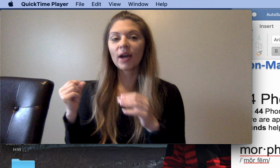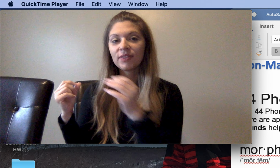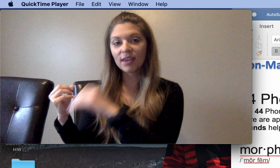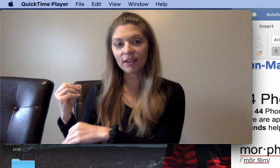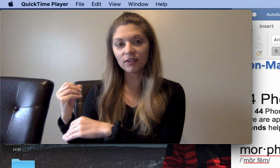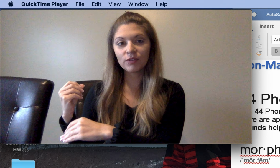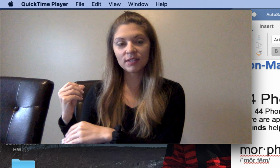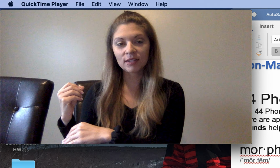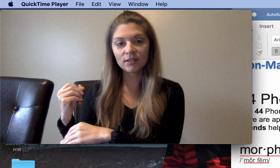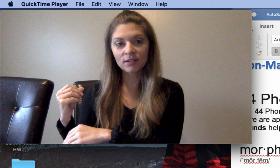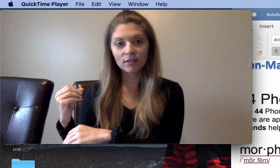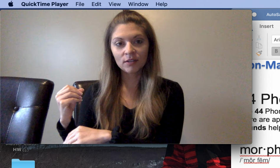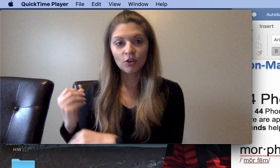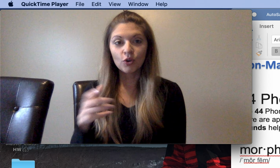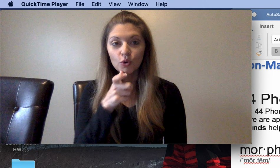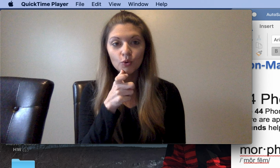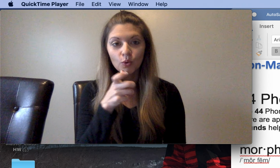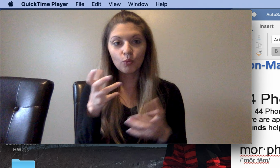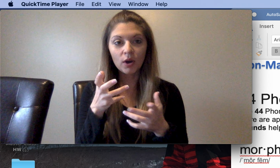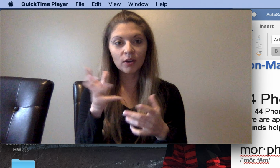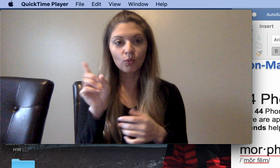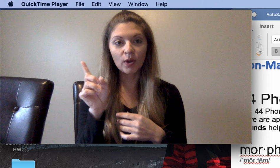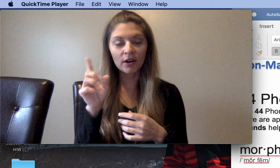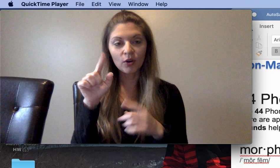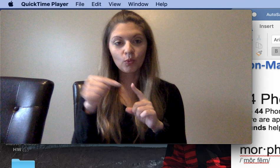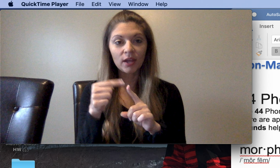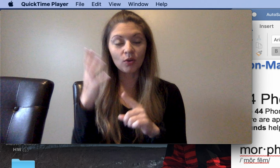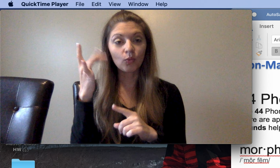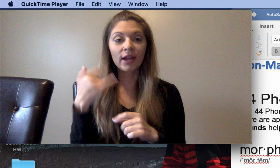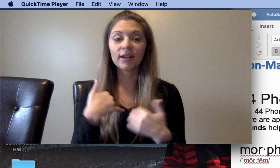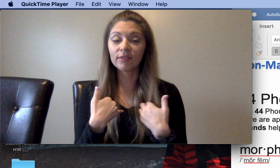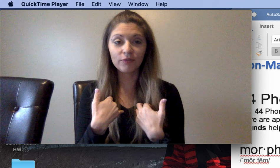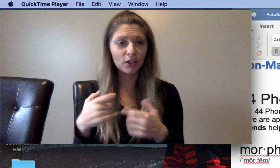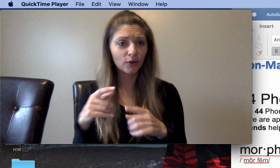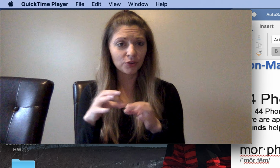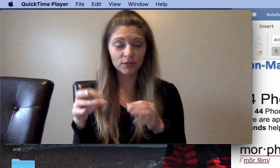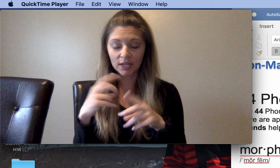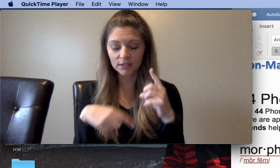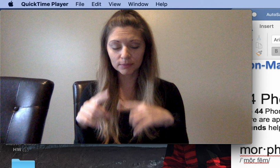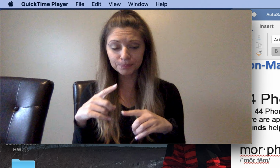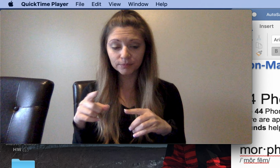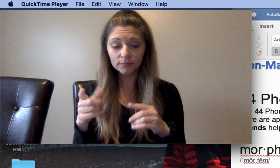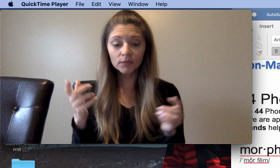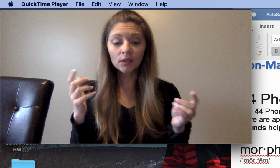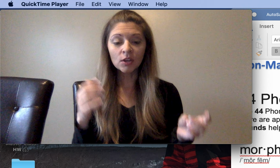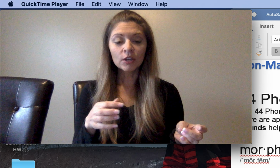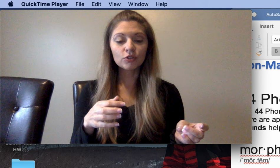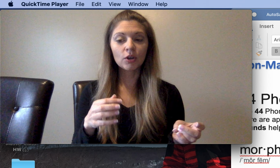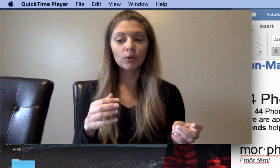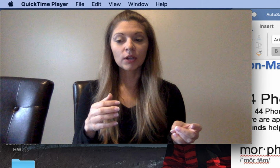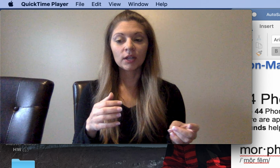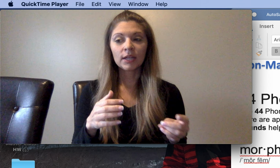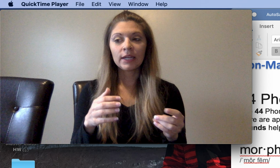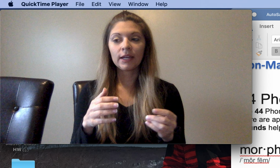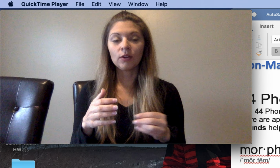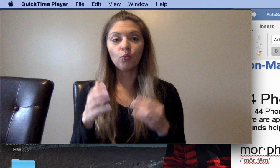go at the end of the sentence. Who, what, where, when, why. And I have a video with those signs.